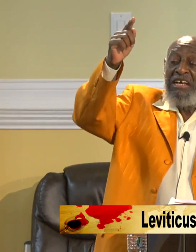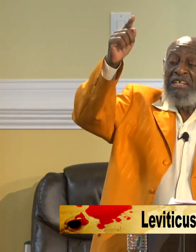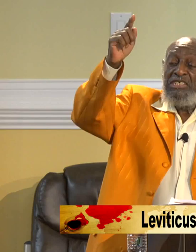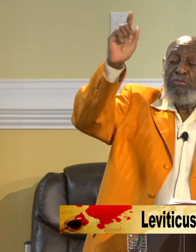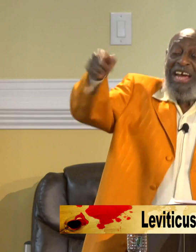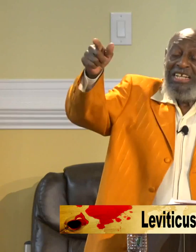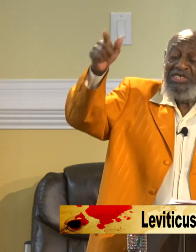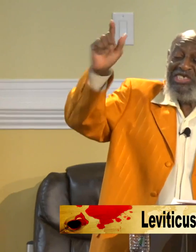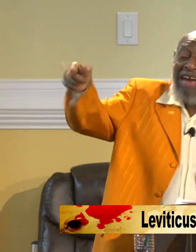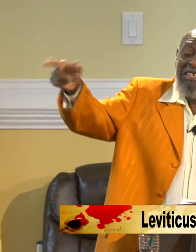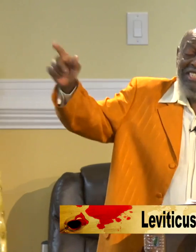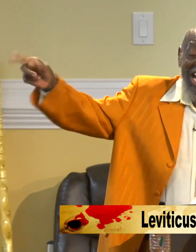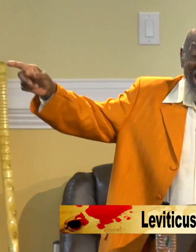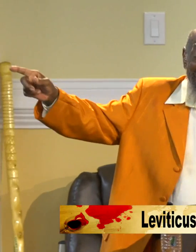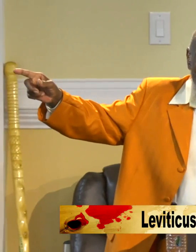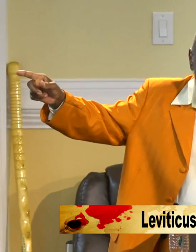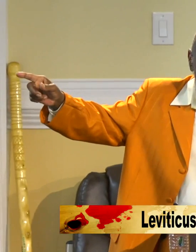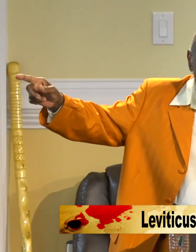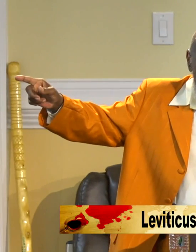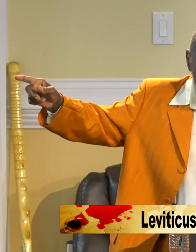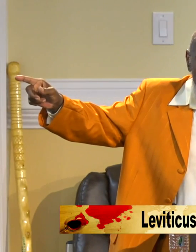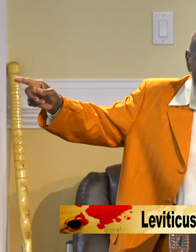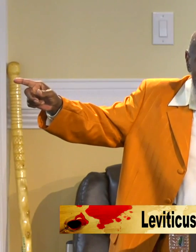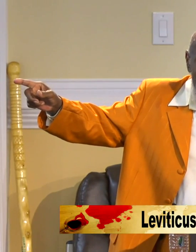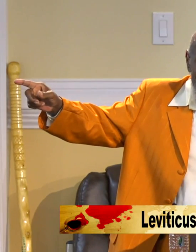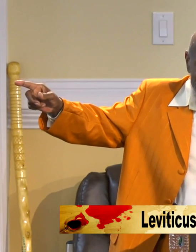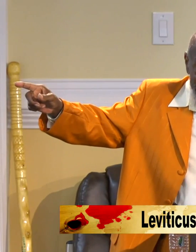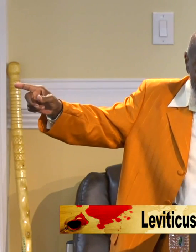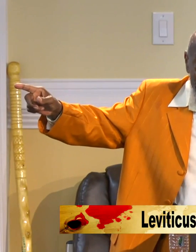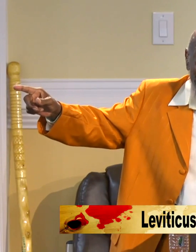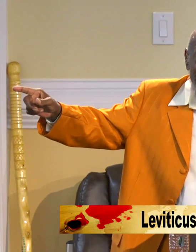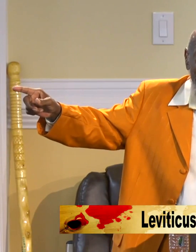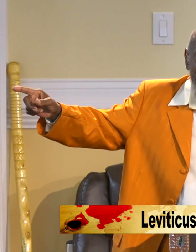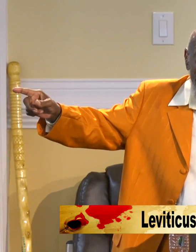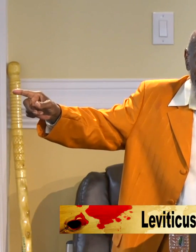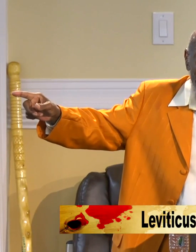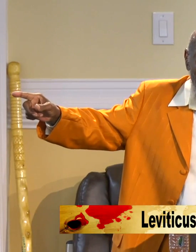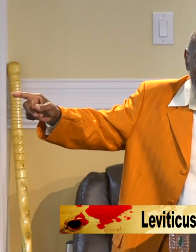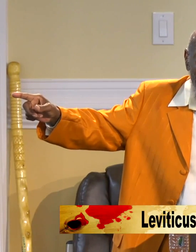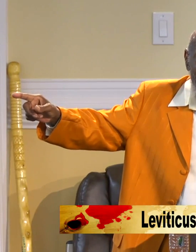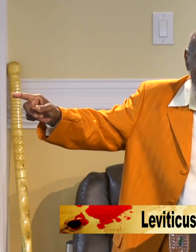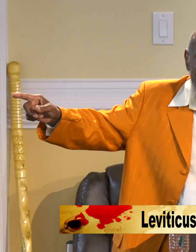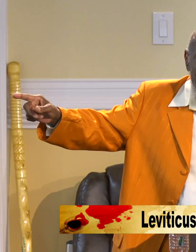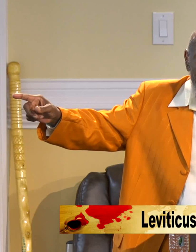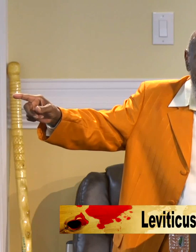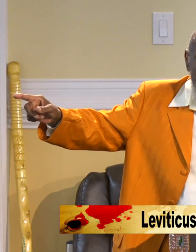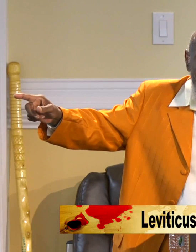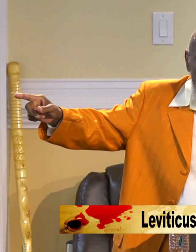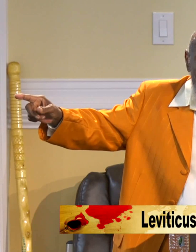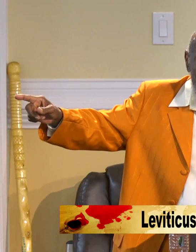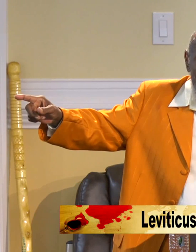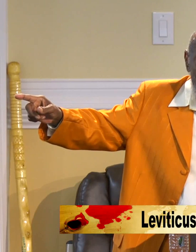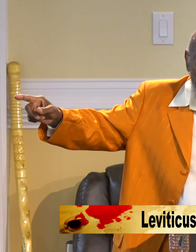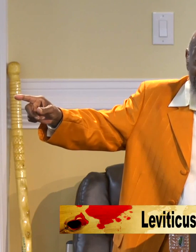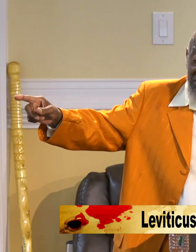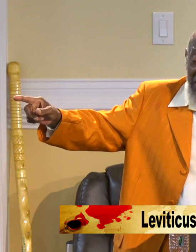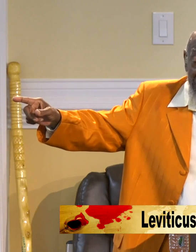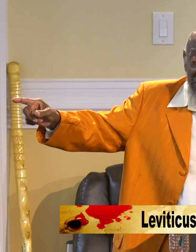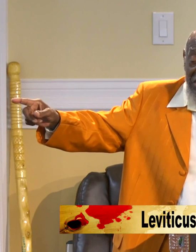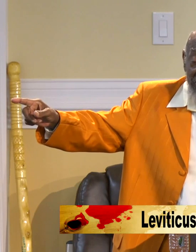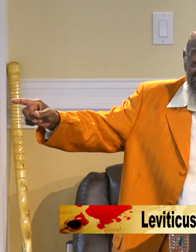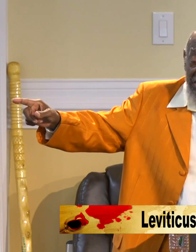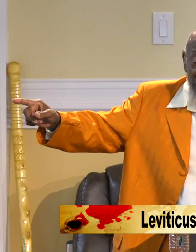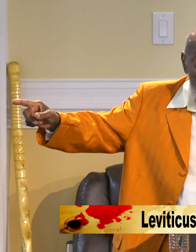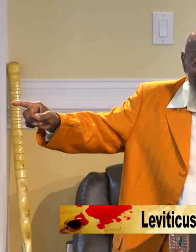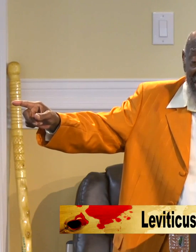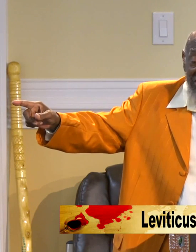and sprinkle it 7 times before the Lord. That's the 7 days that God gave man. Yes. Because the blood got to